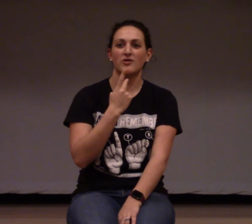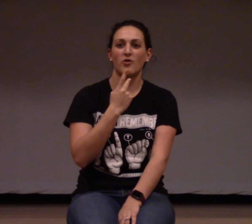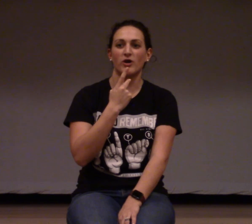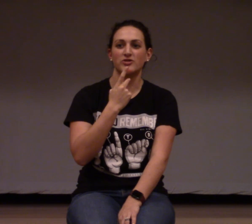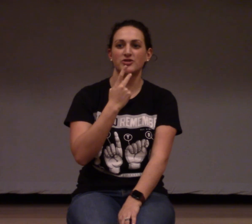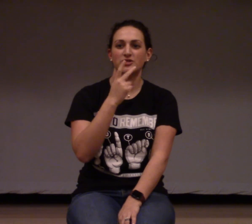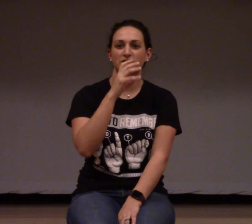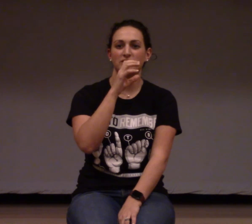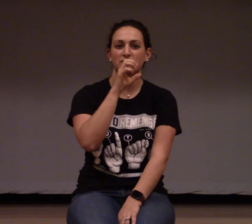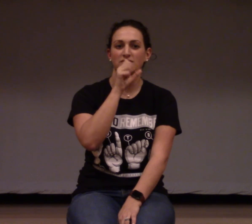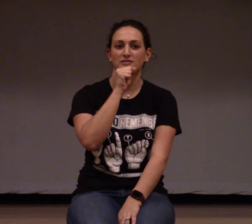Orange.